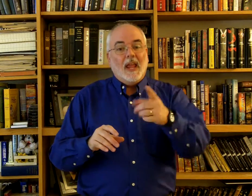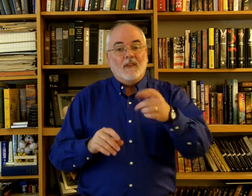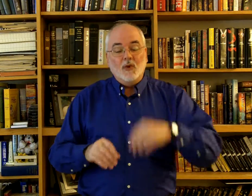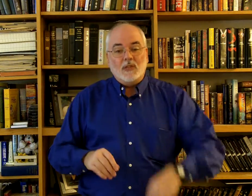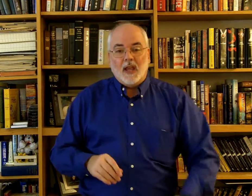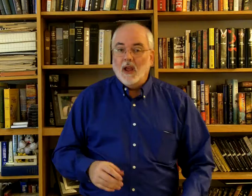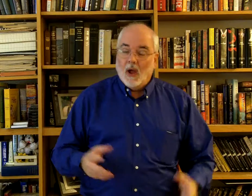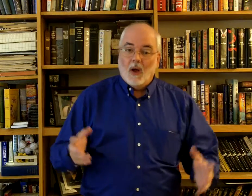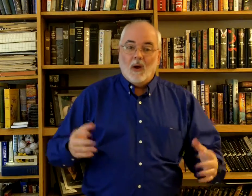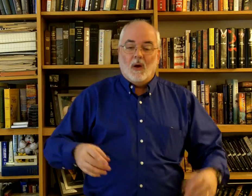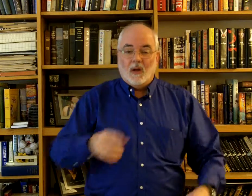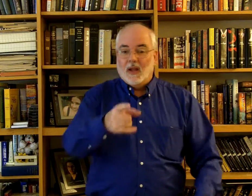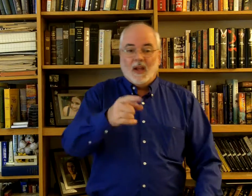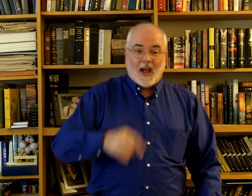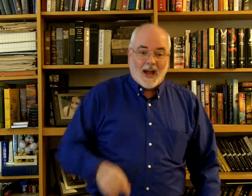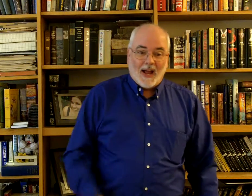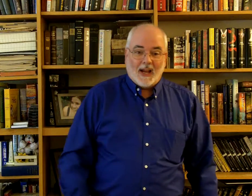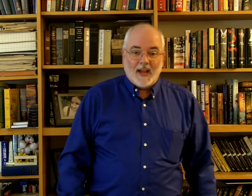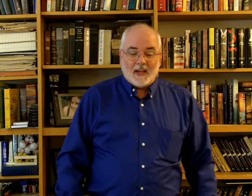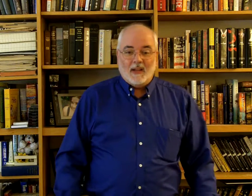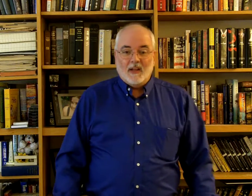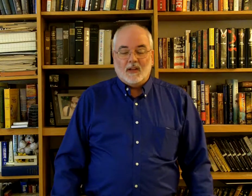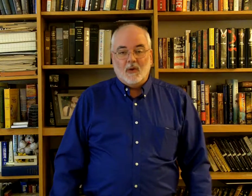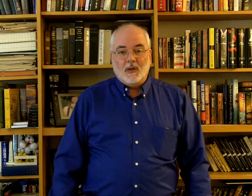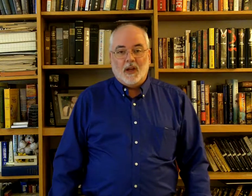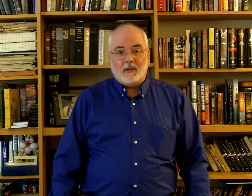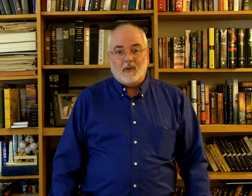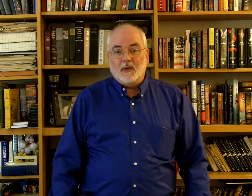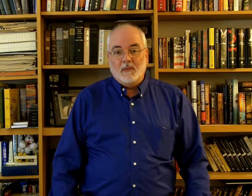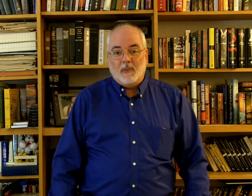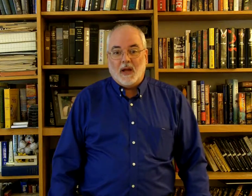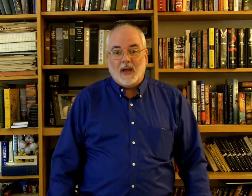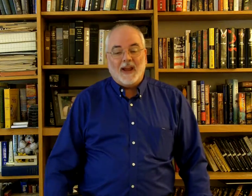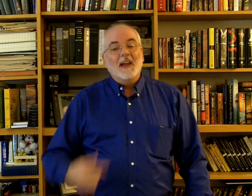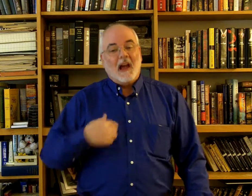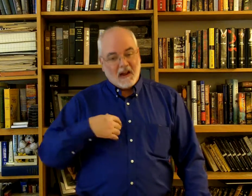if you say, oh, I like coconut cream pie, I go.